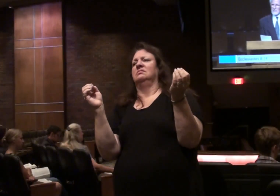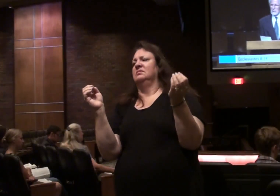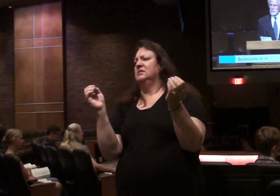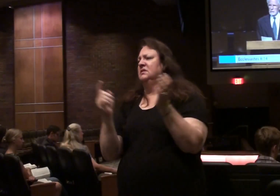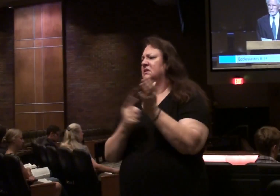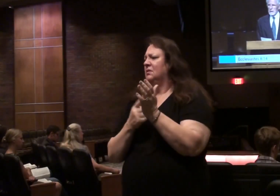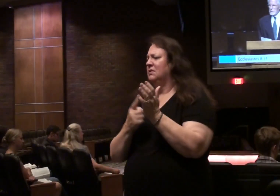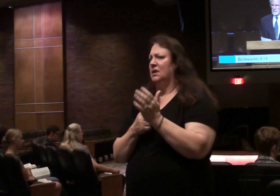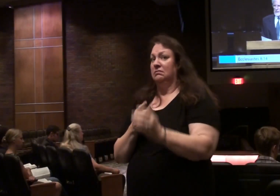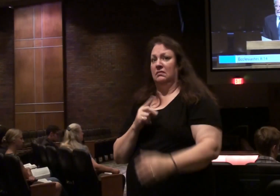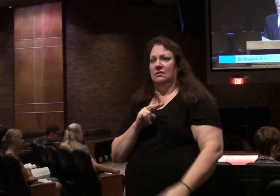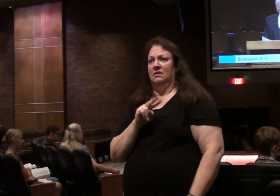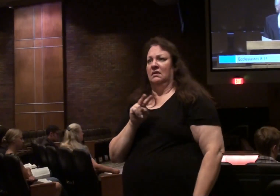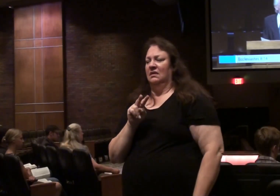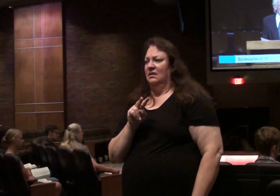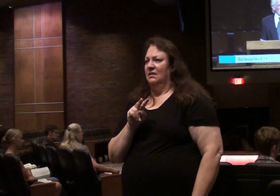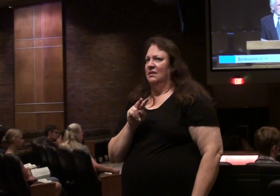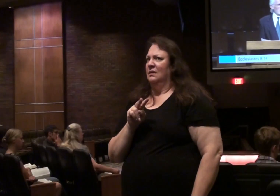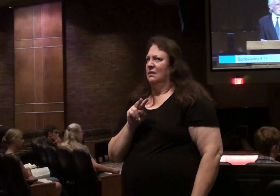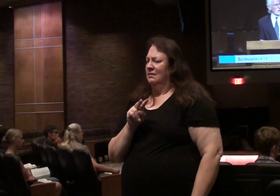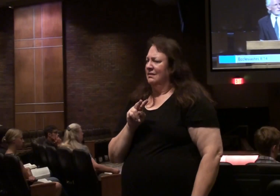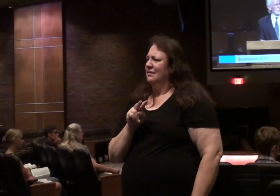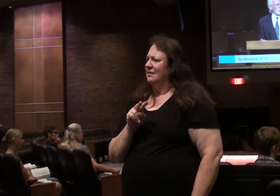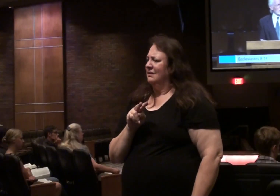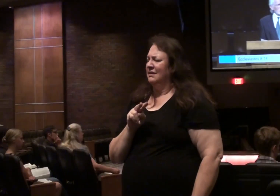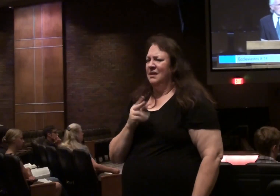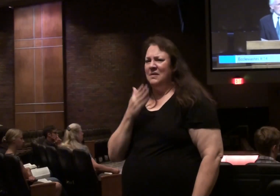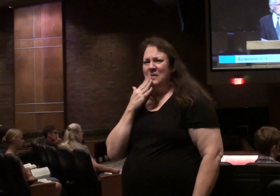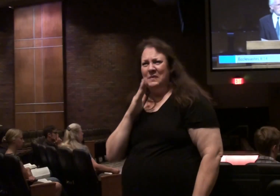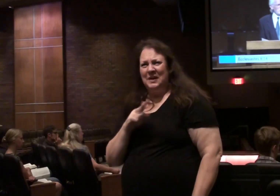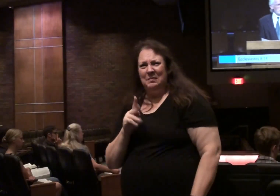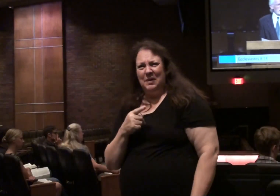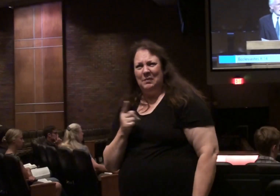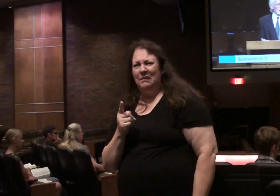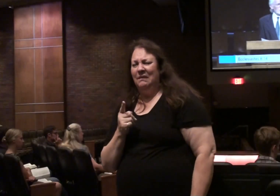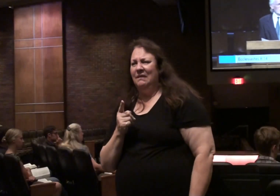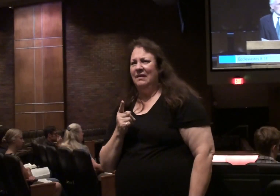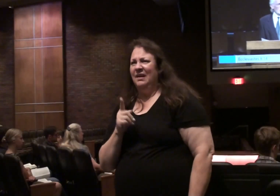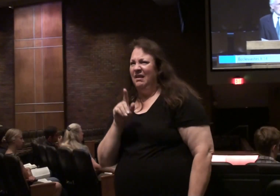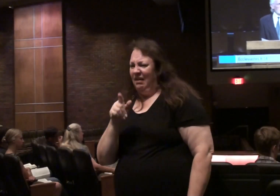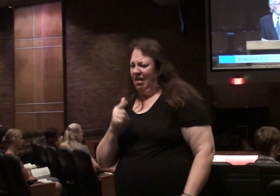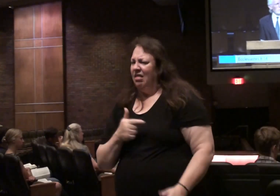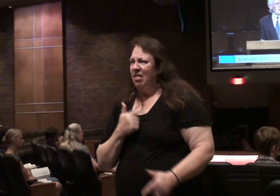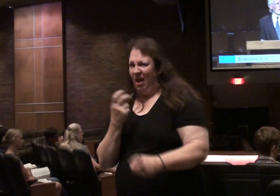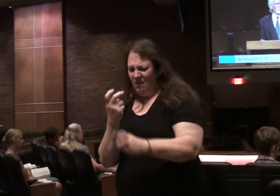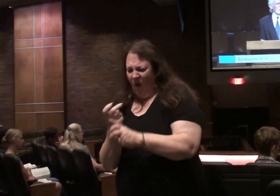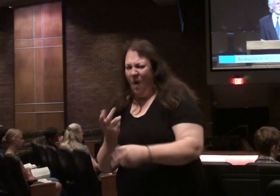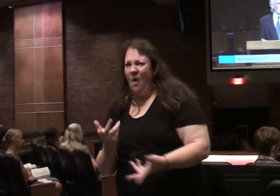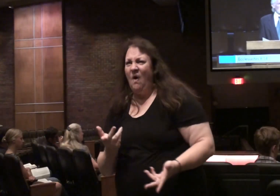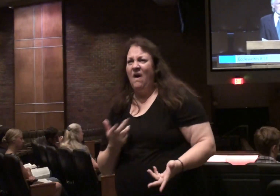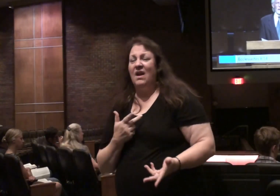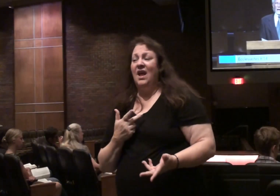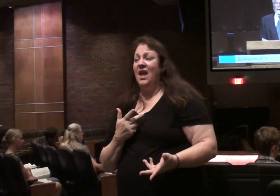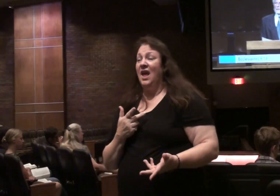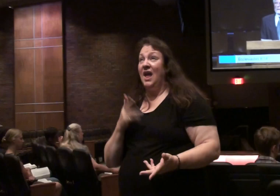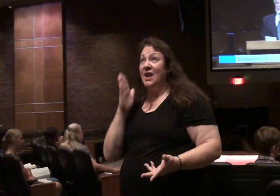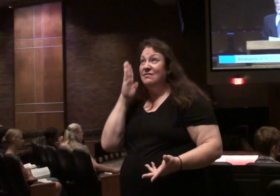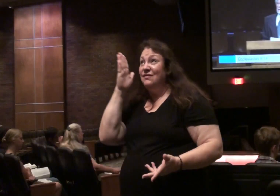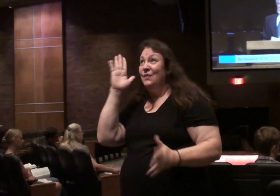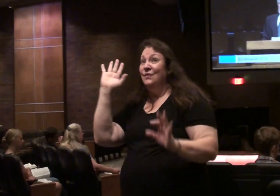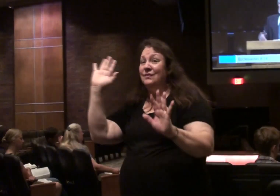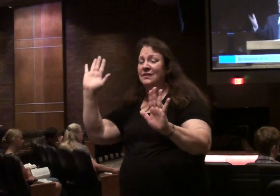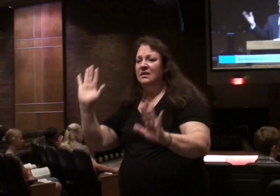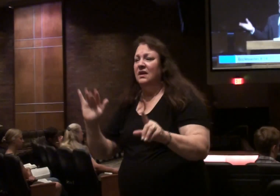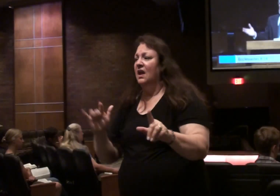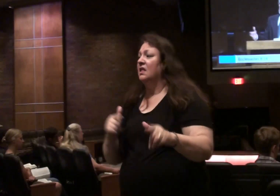mean, sometimes you look around and think, well, look at the wicked. I want to tell them how difficult life can be, and there's glory ahead,